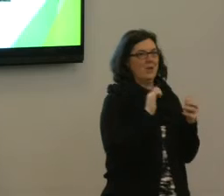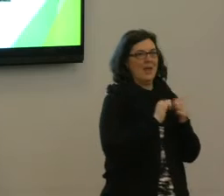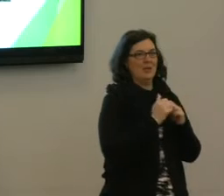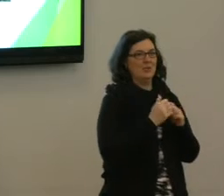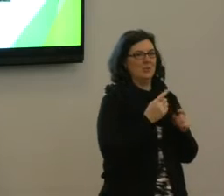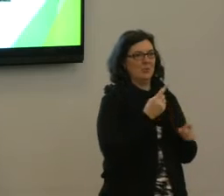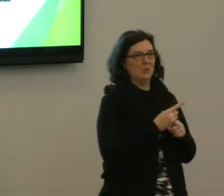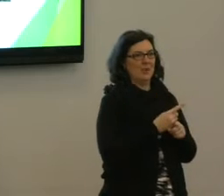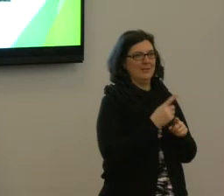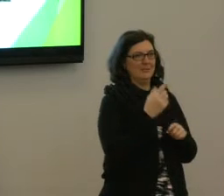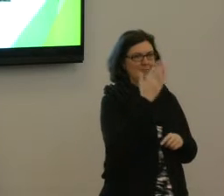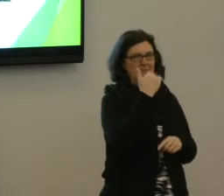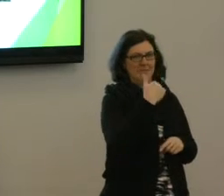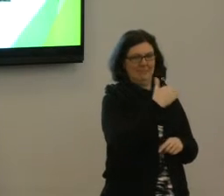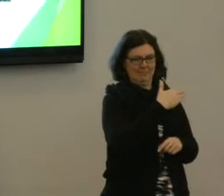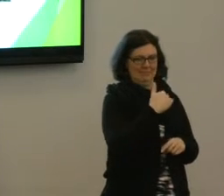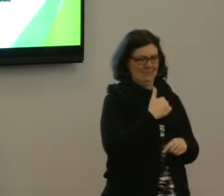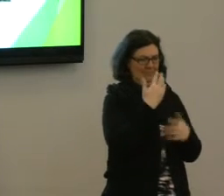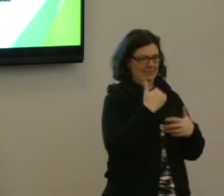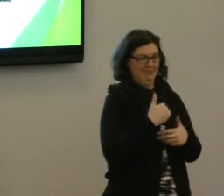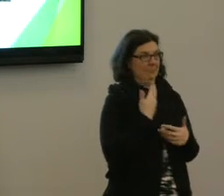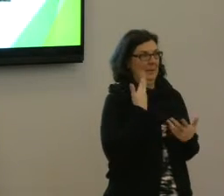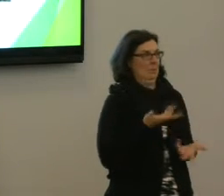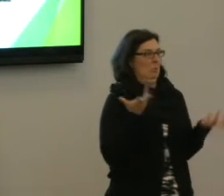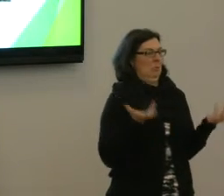right sign of the cross.